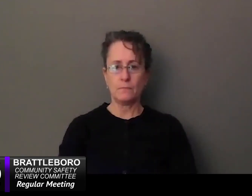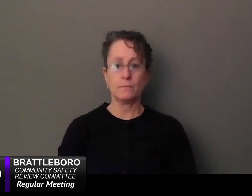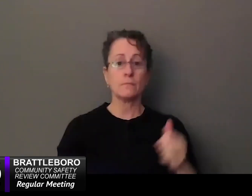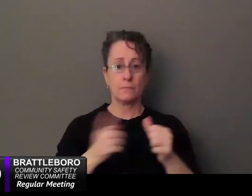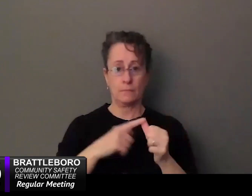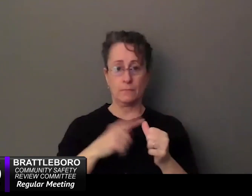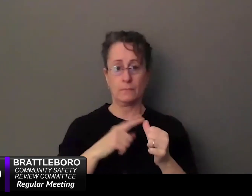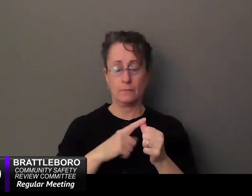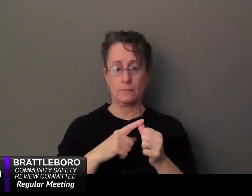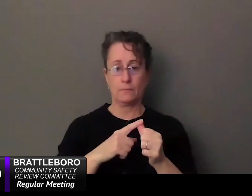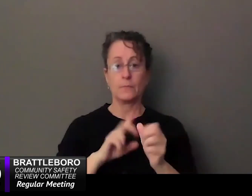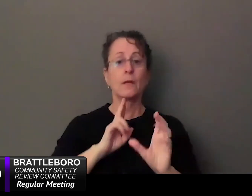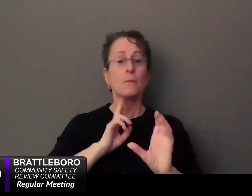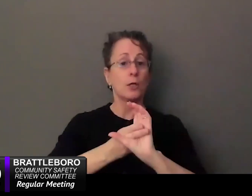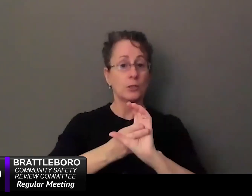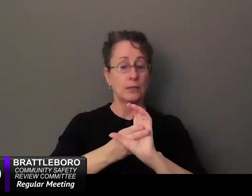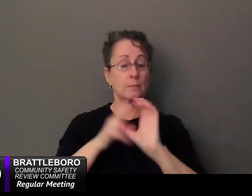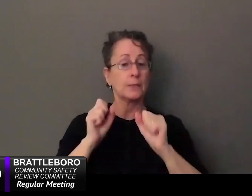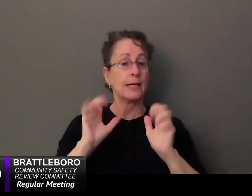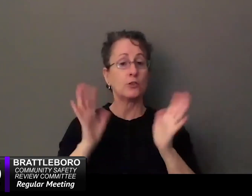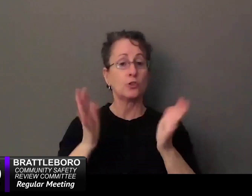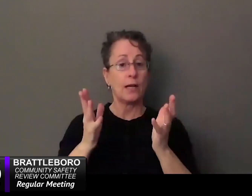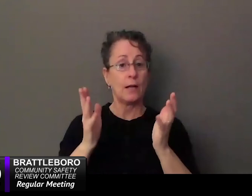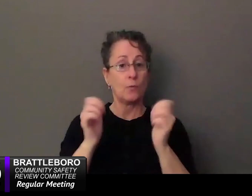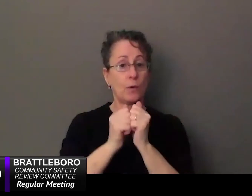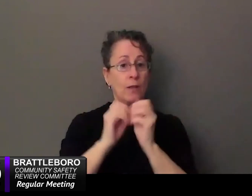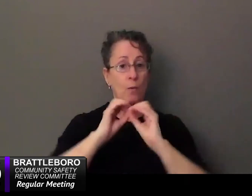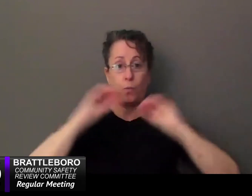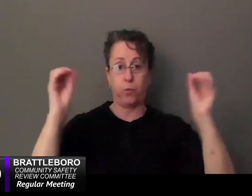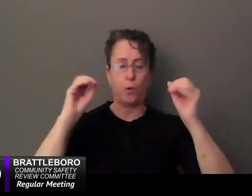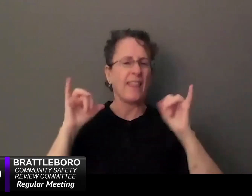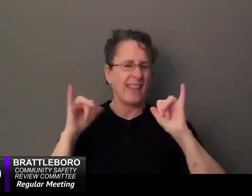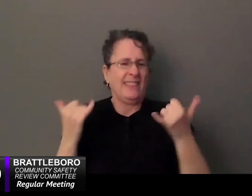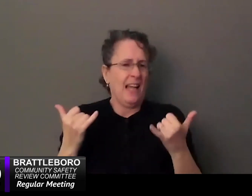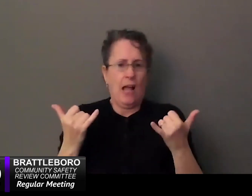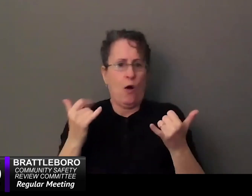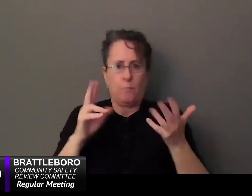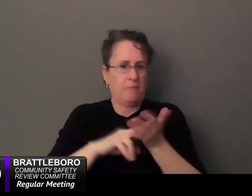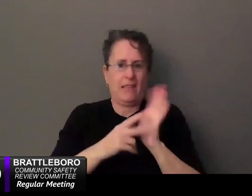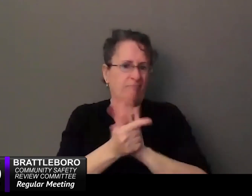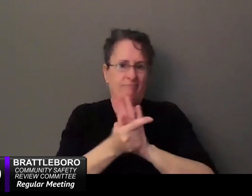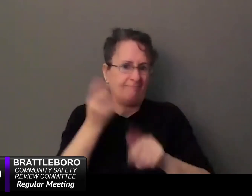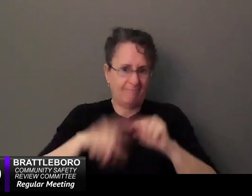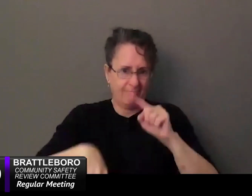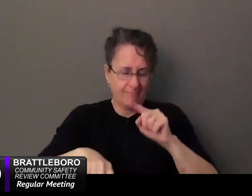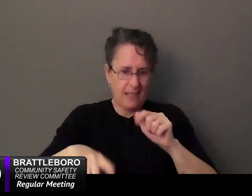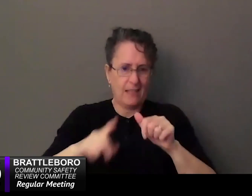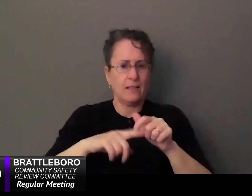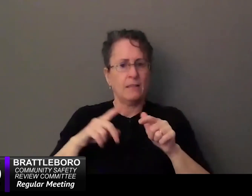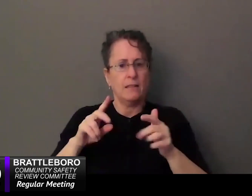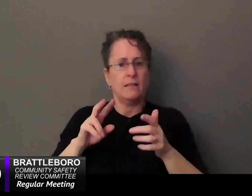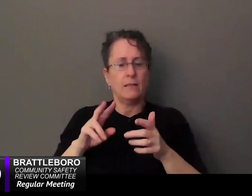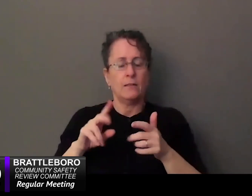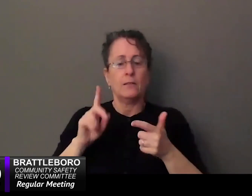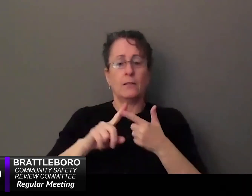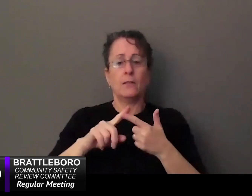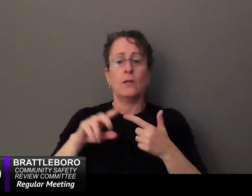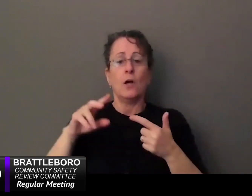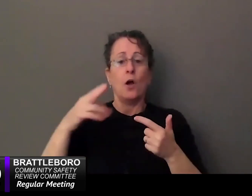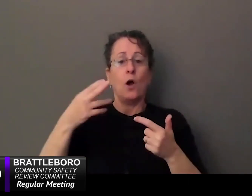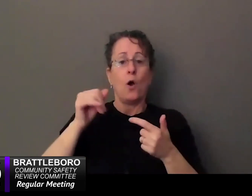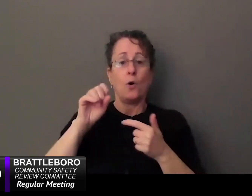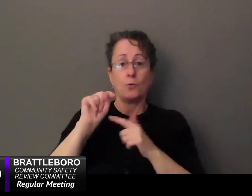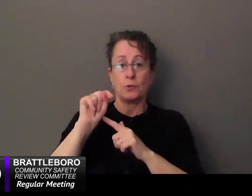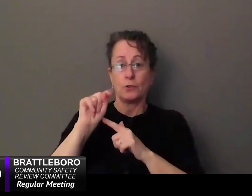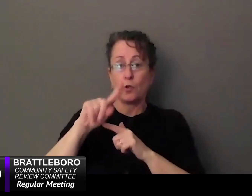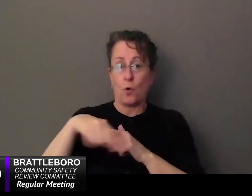are: participants can chat with no one, which is what we have active right now; host only, which would be actually to Shay